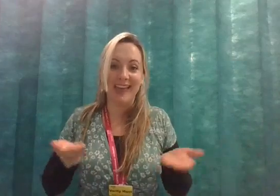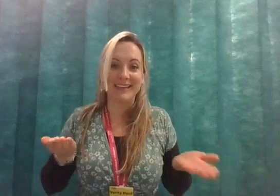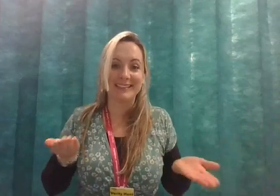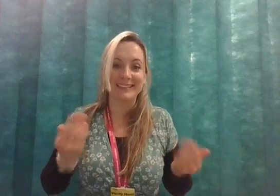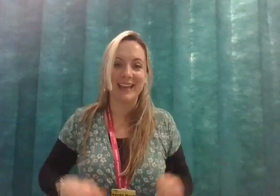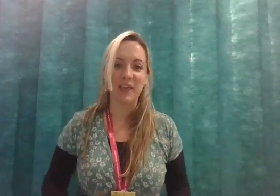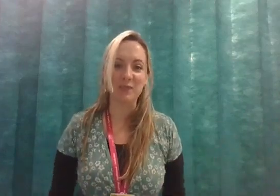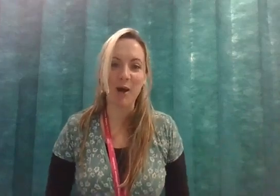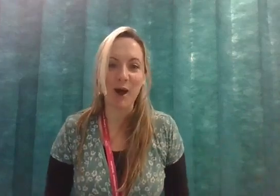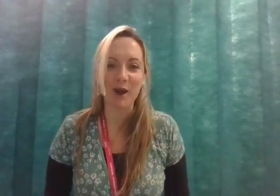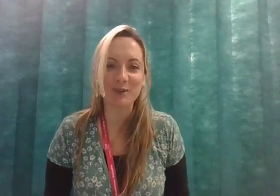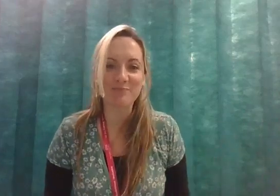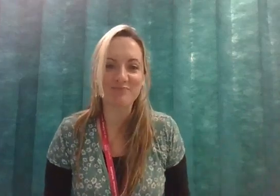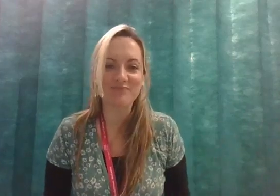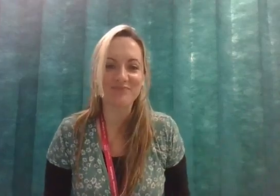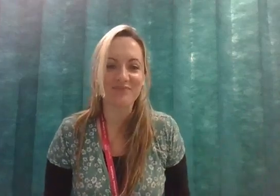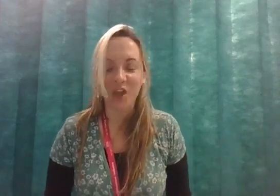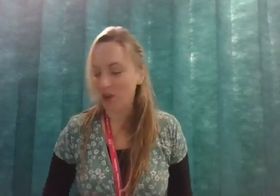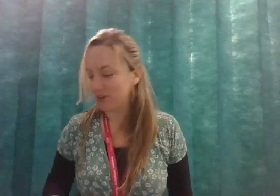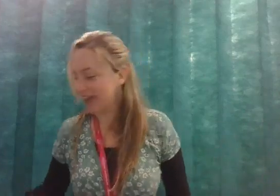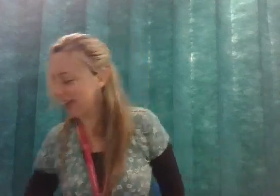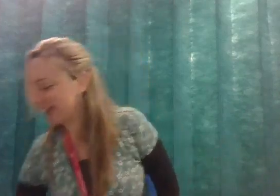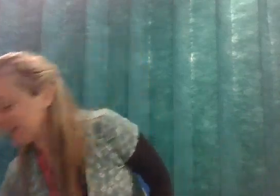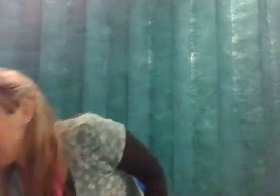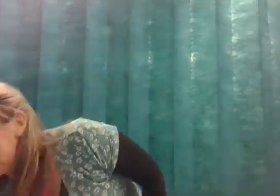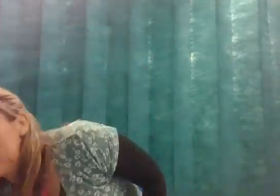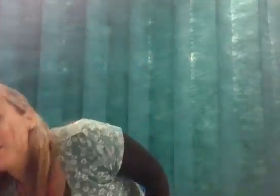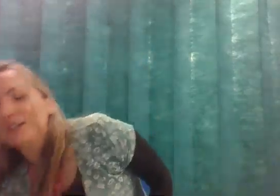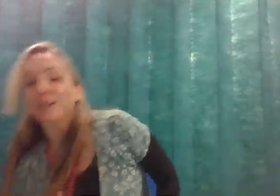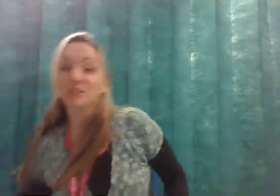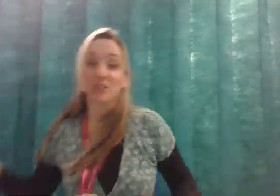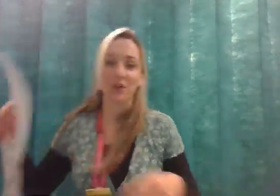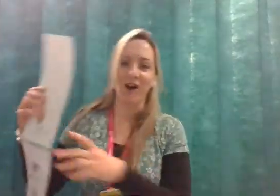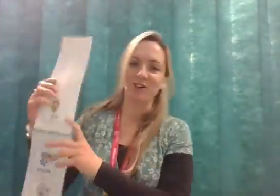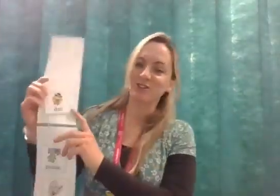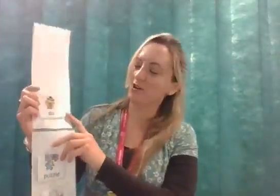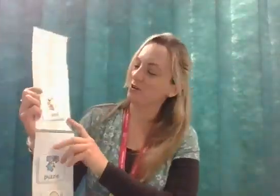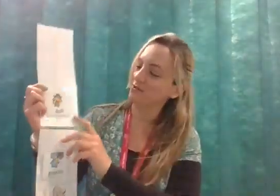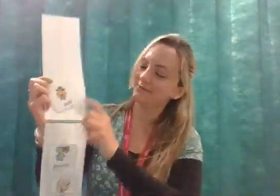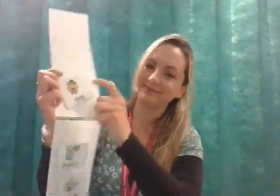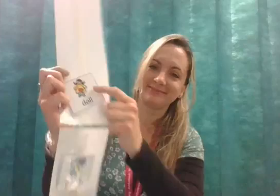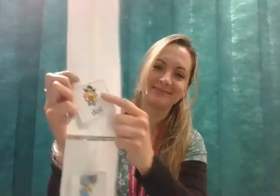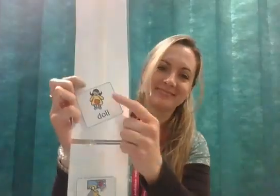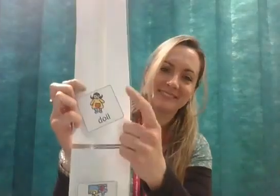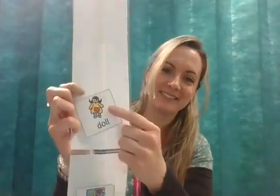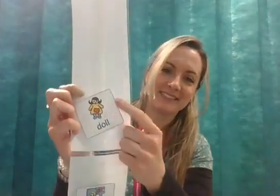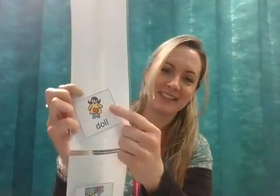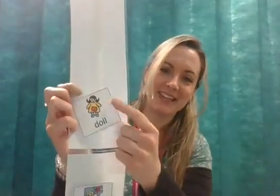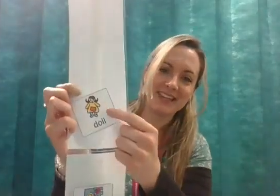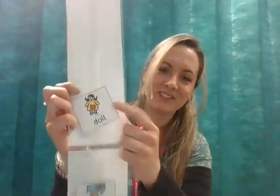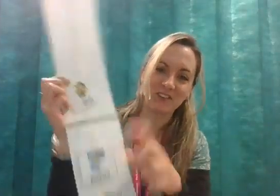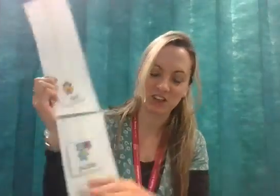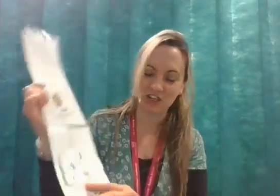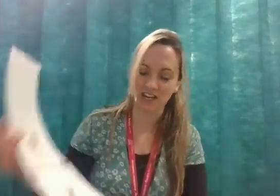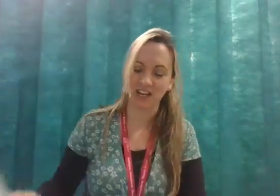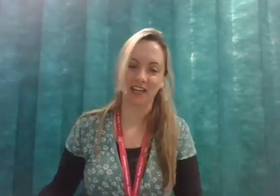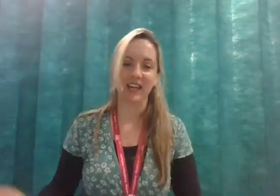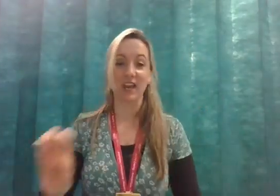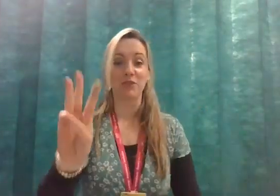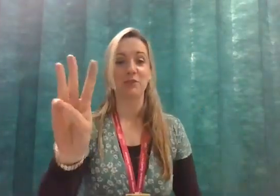play in the park. Okay, so our doll is finishing in